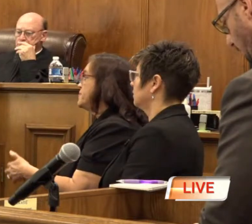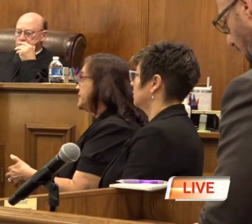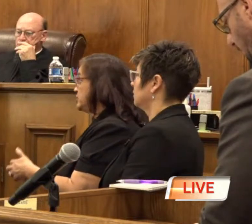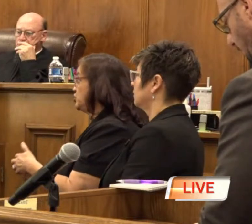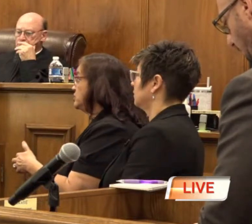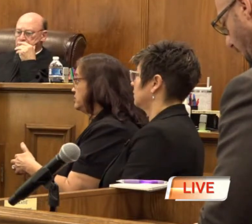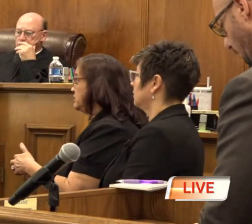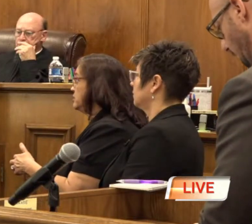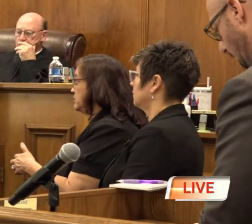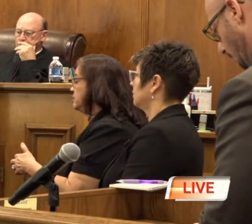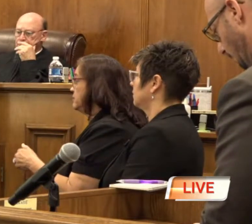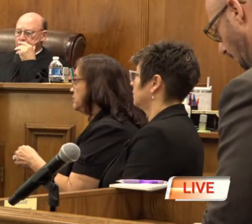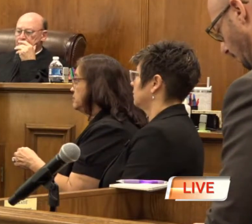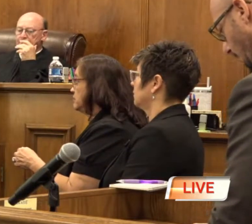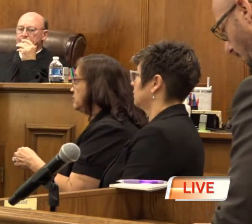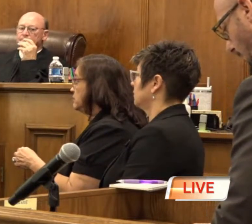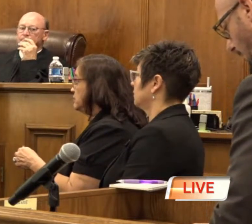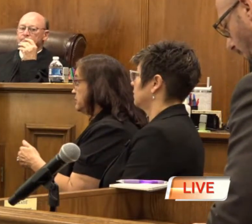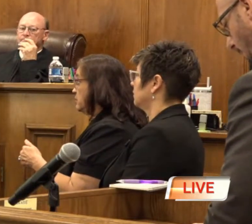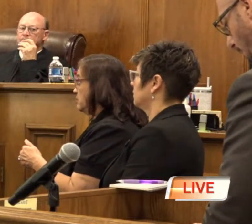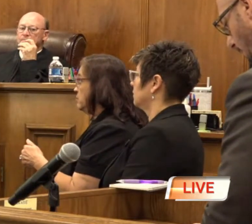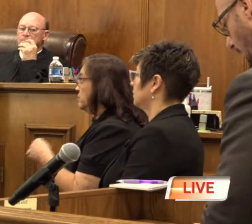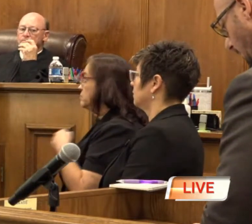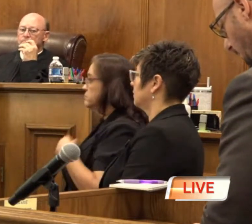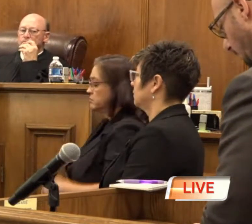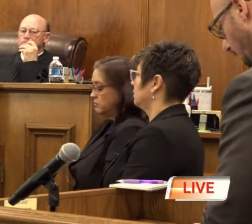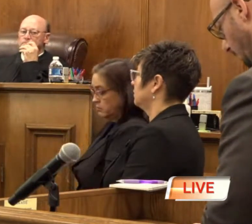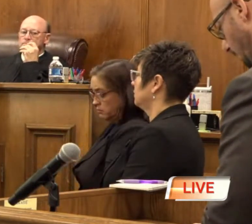left messages.